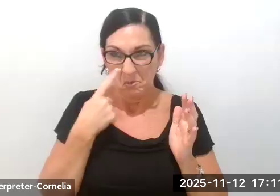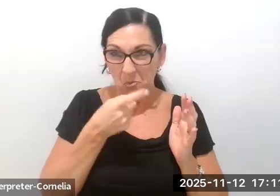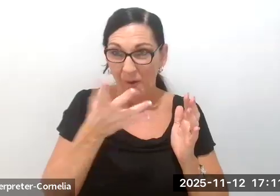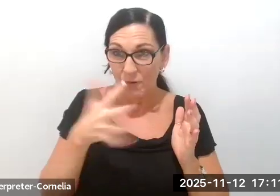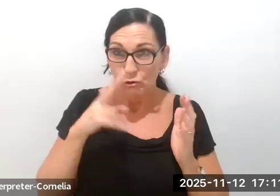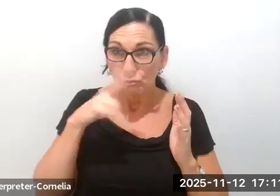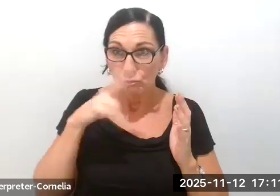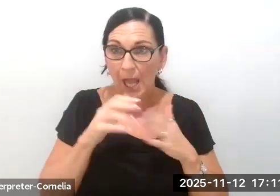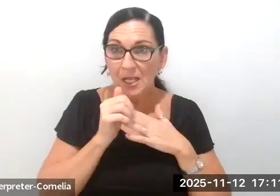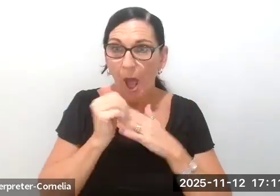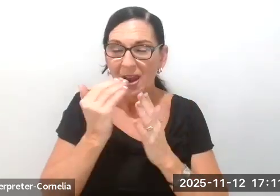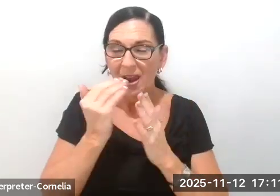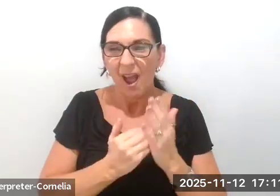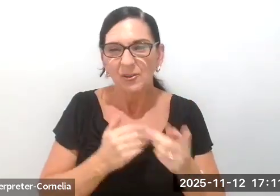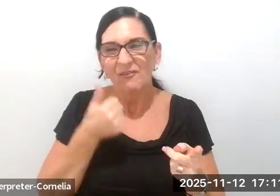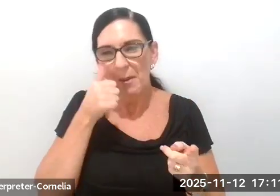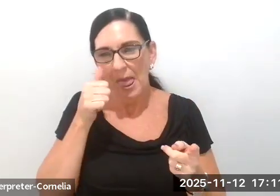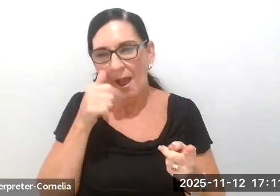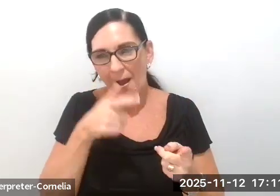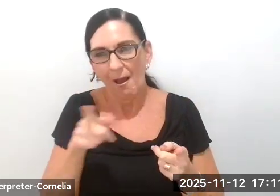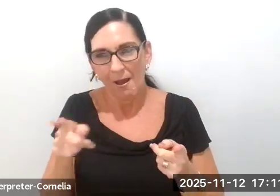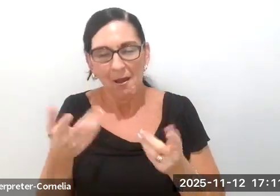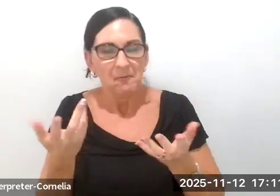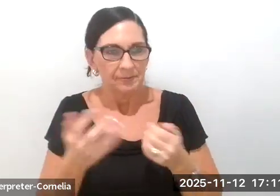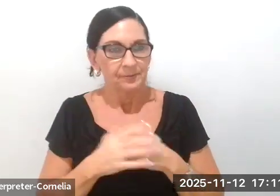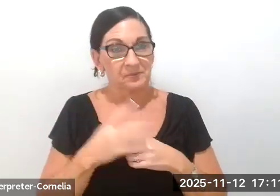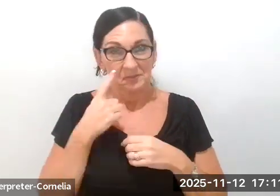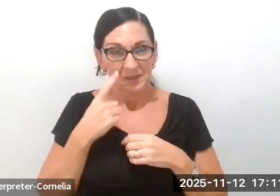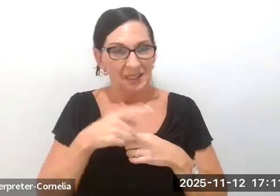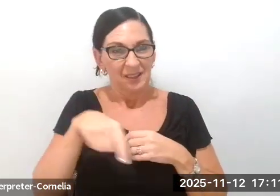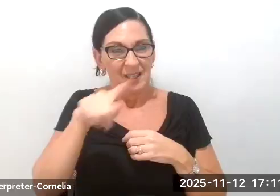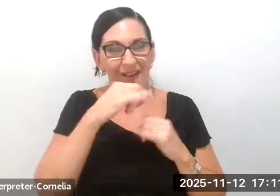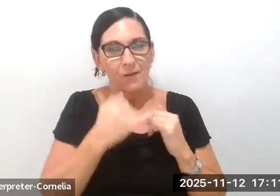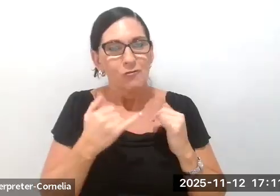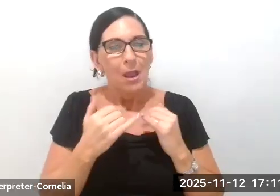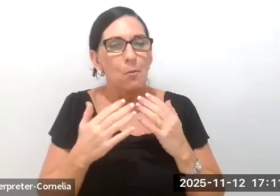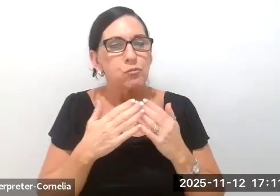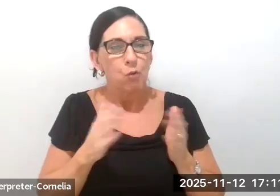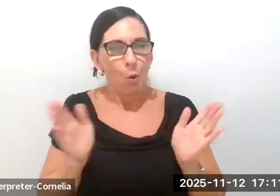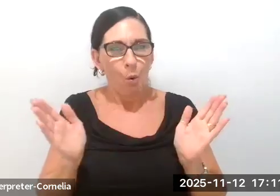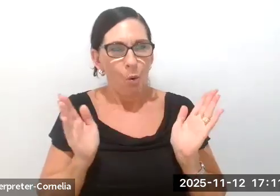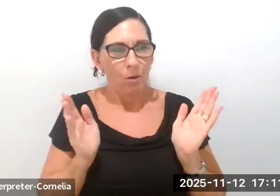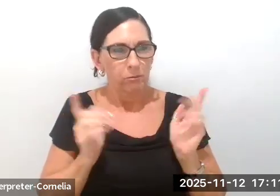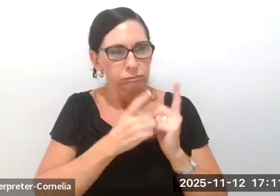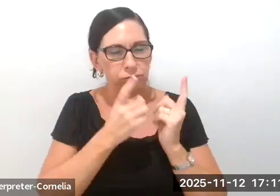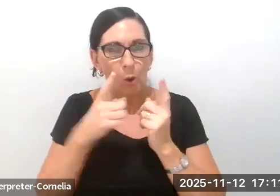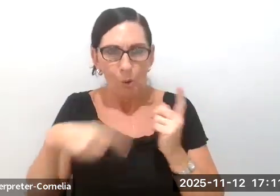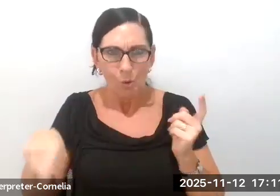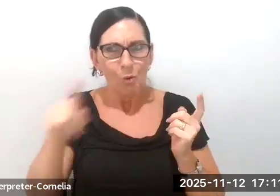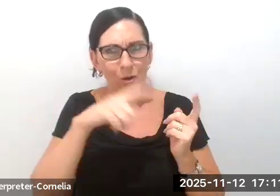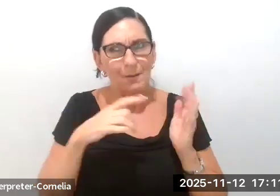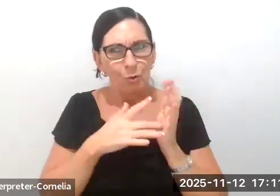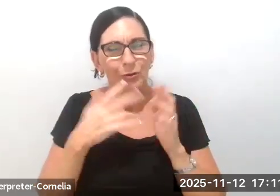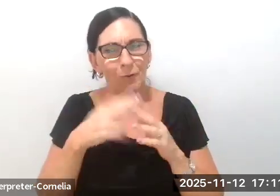the guidelines. But as you'll see, these areas are very broad and all mattered to people with disability who